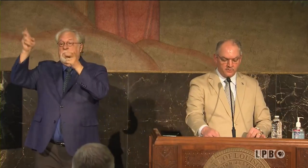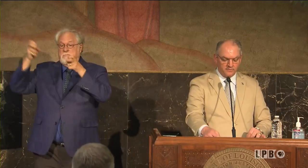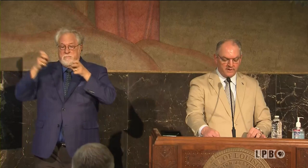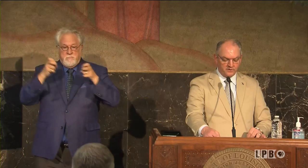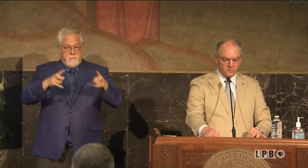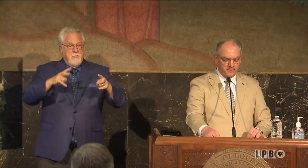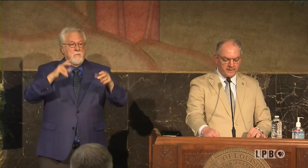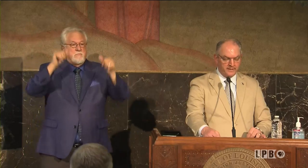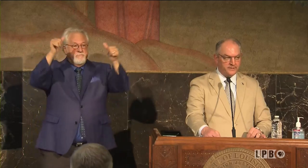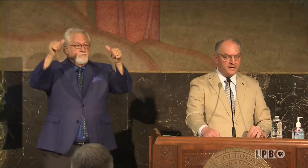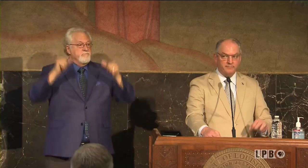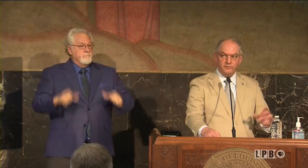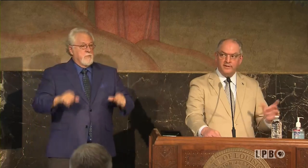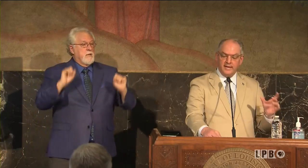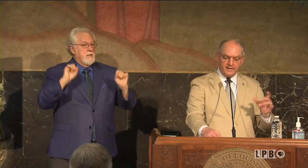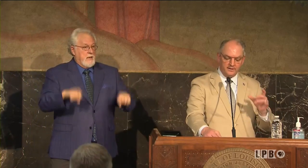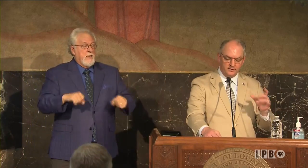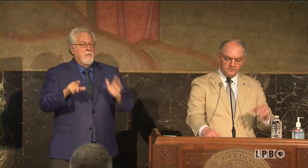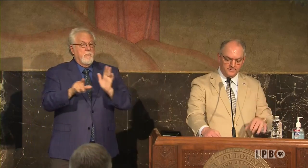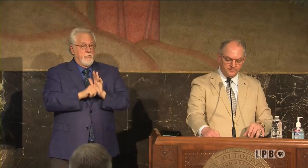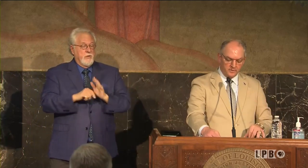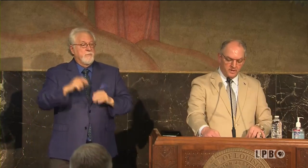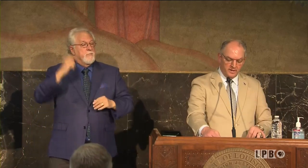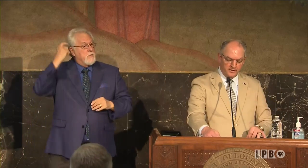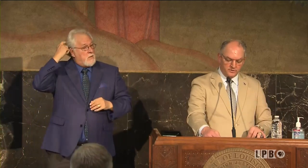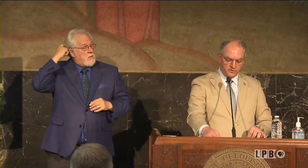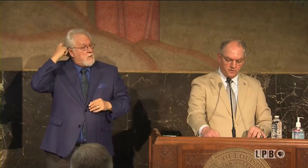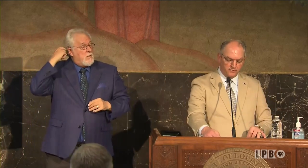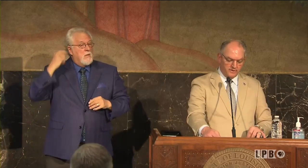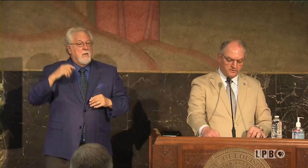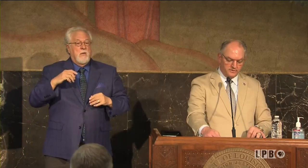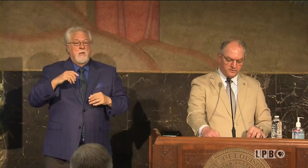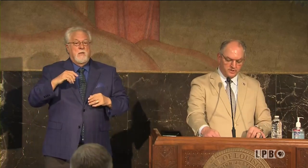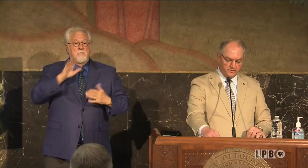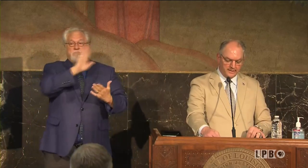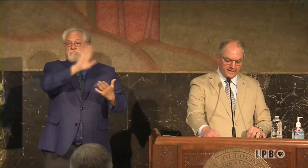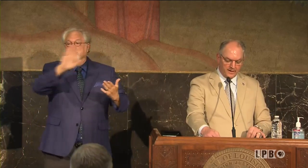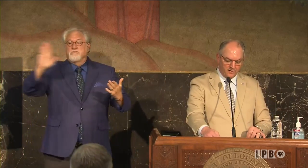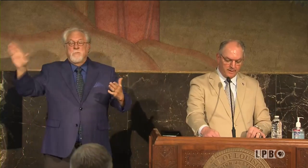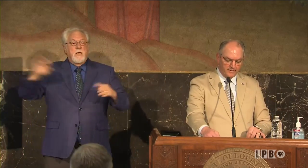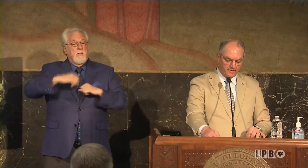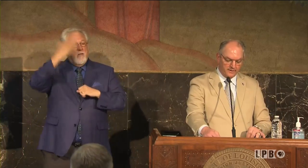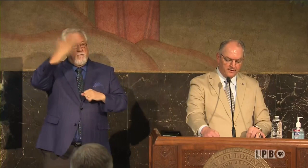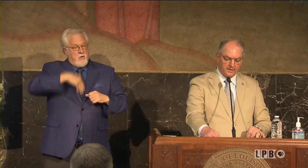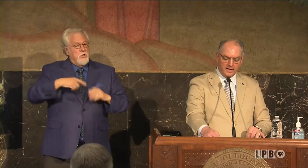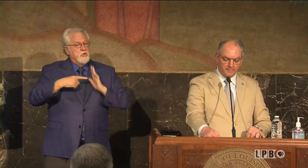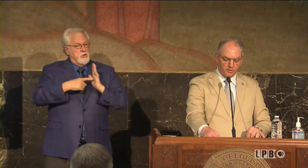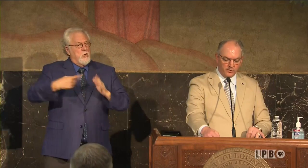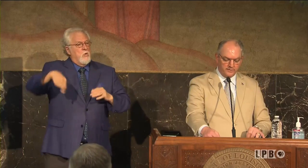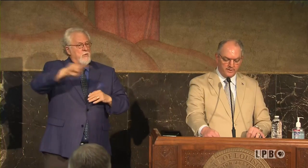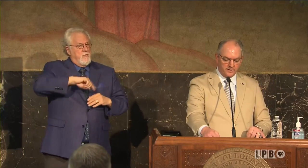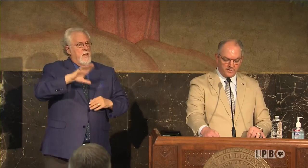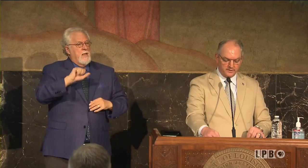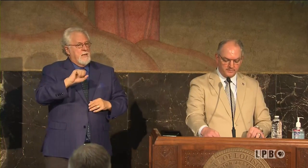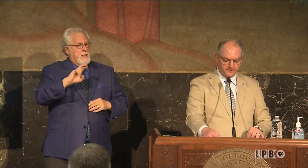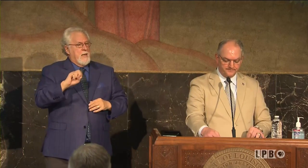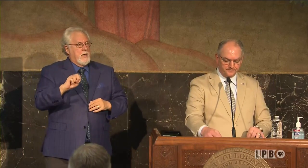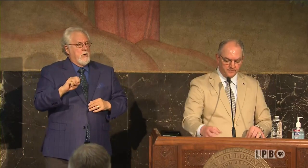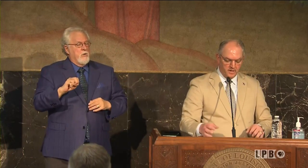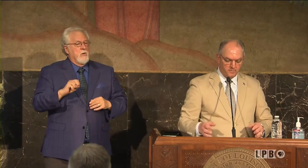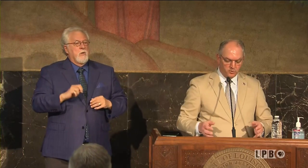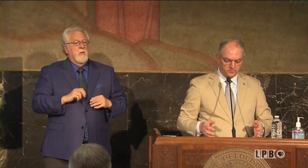LDH coronavirus webpage. They can print and hang those in their storefronts to show that they care about their employees and their